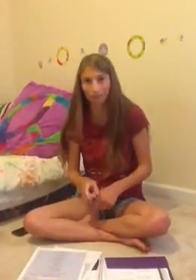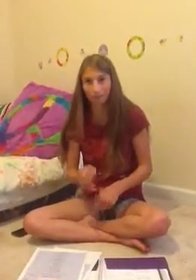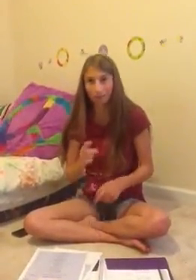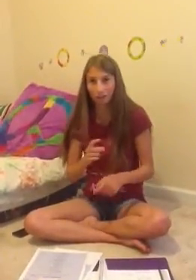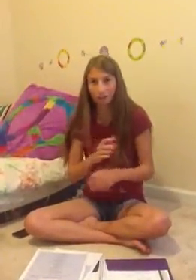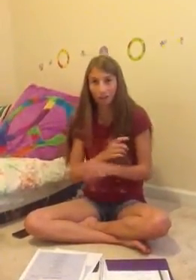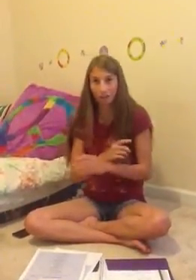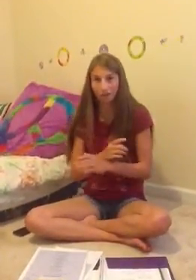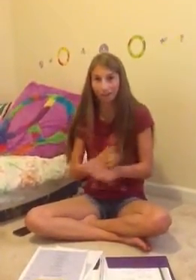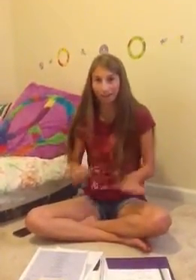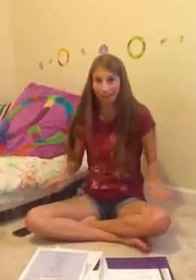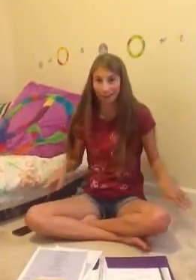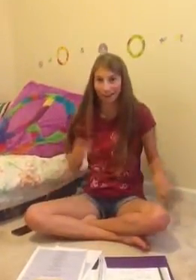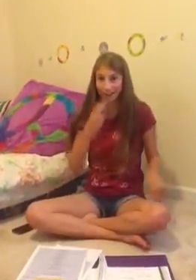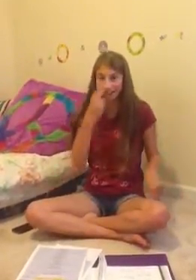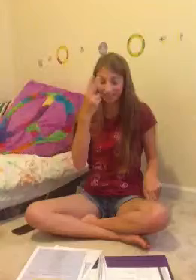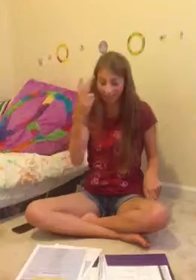So I cannot see.